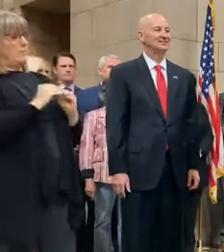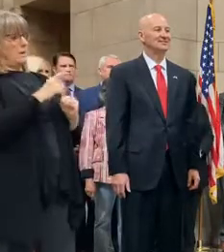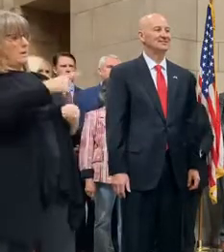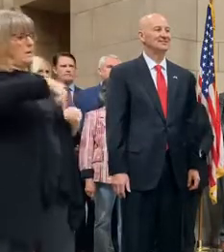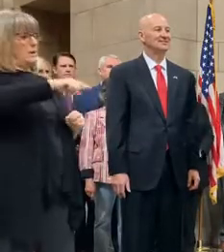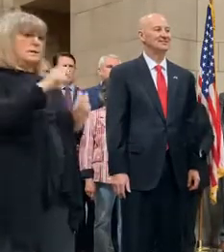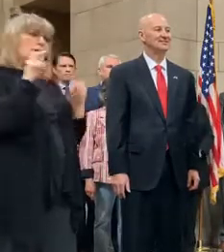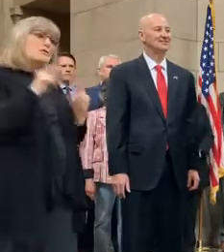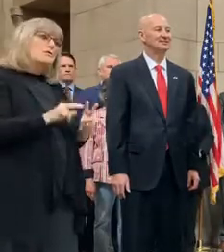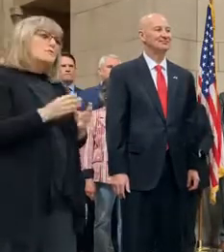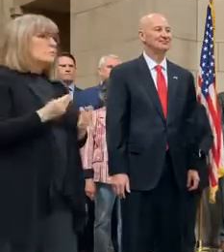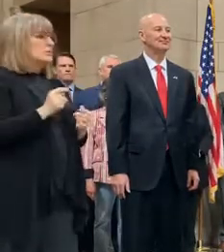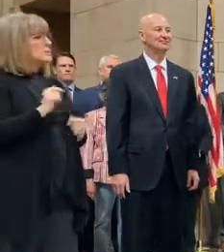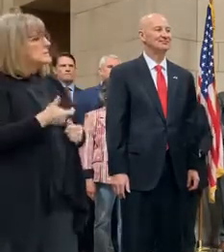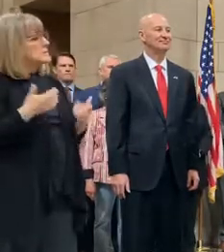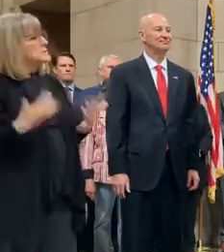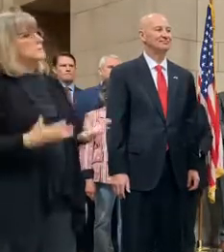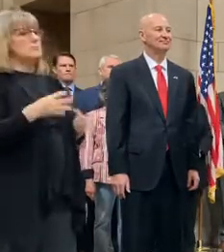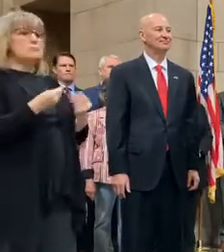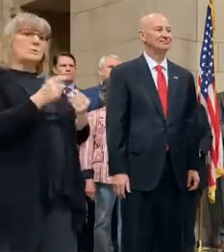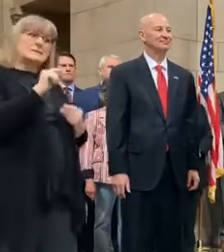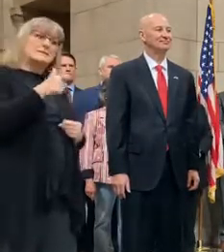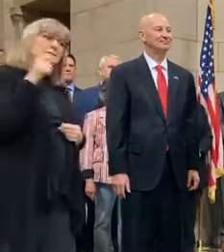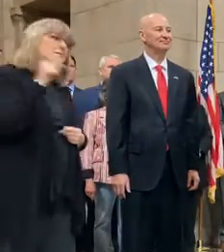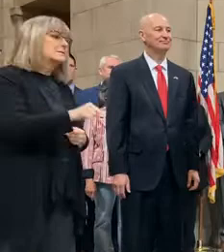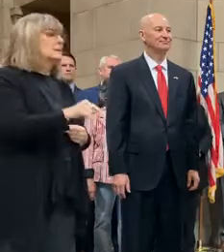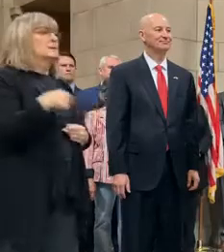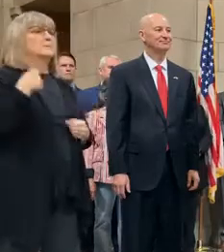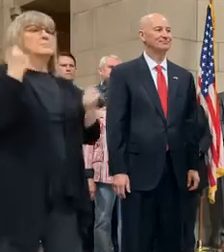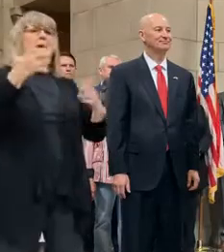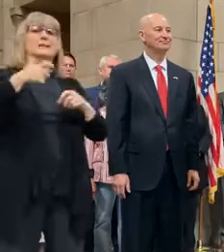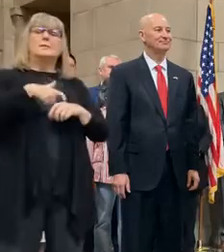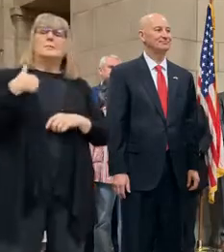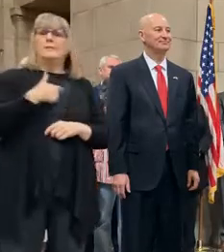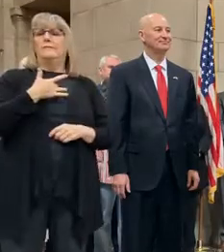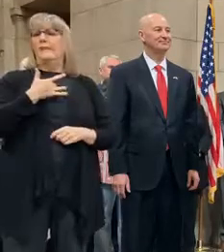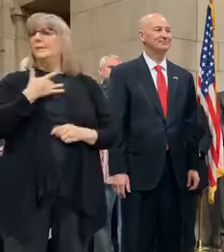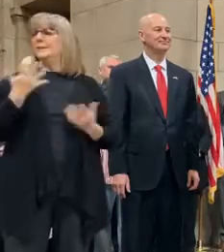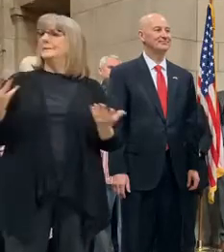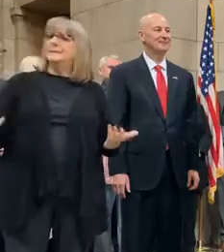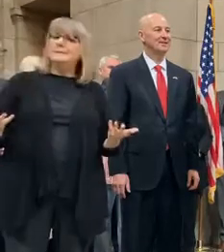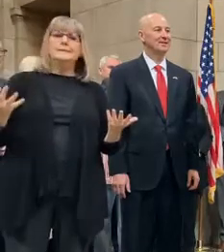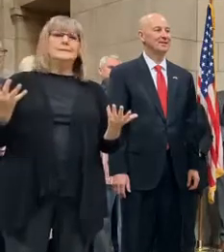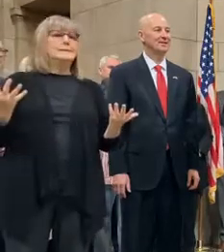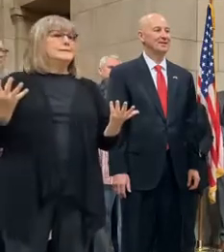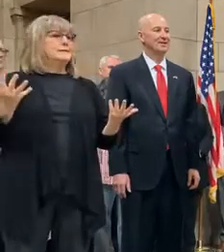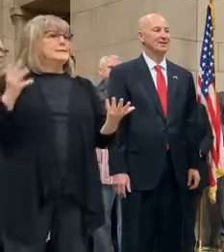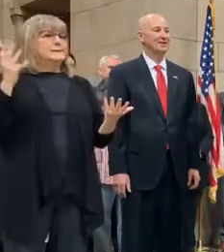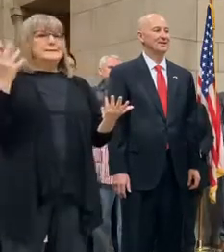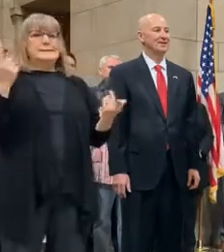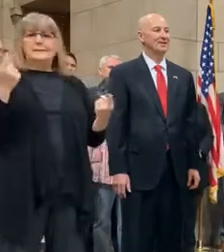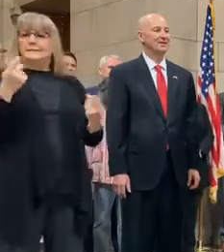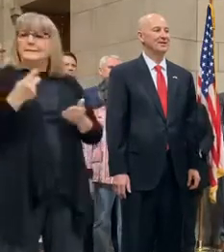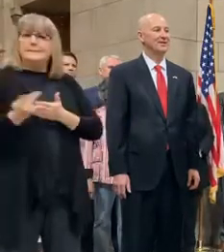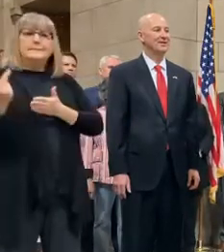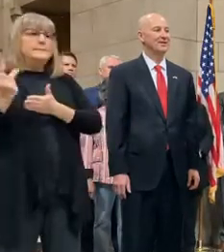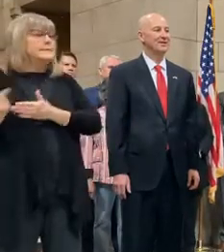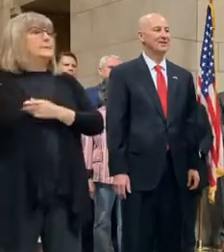we've got to look at property taxes. And there's so many times when we felt like we really missed the mark, but this